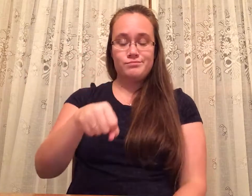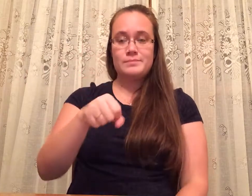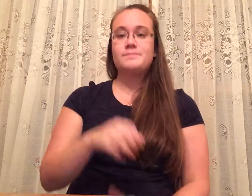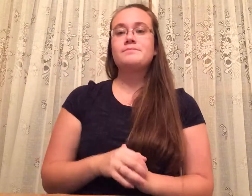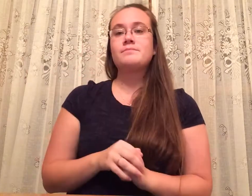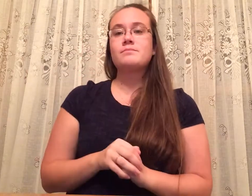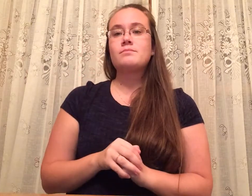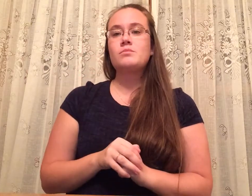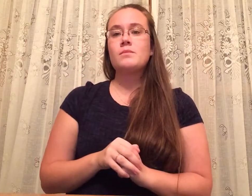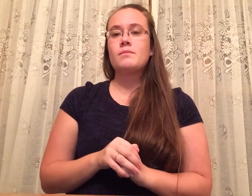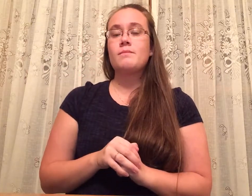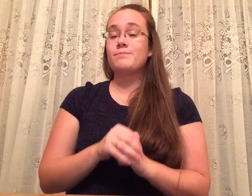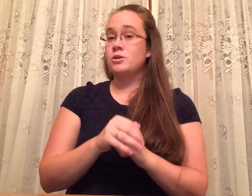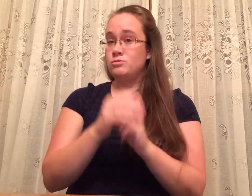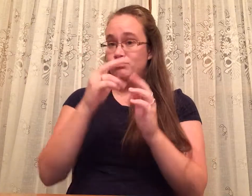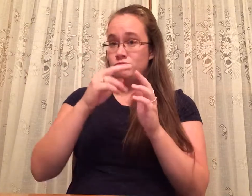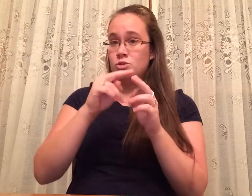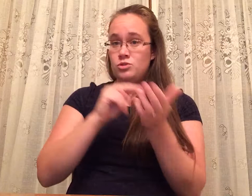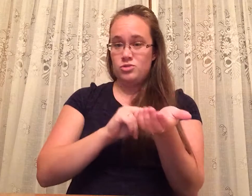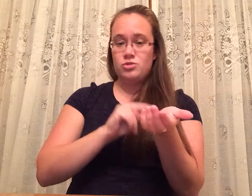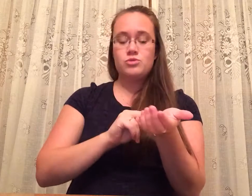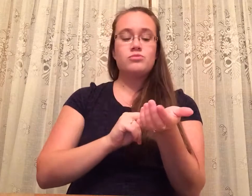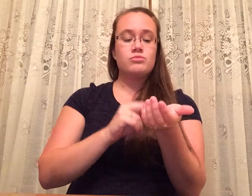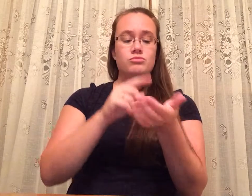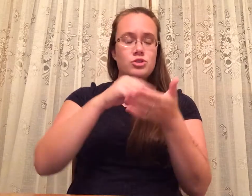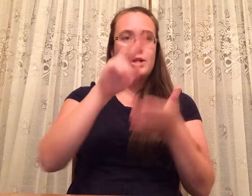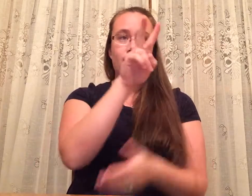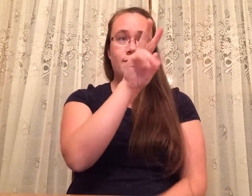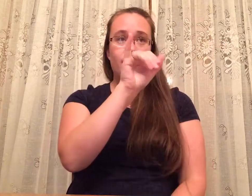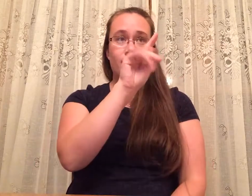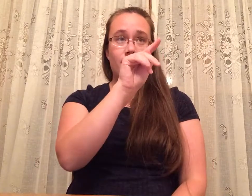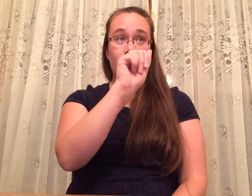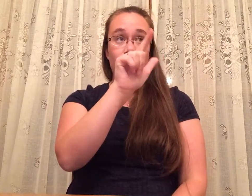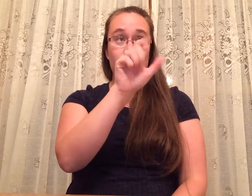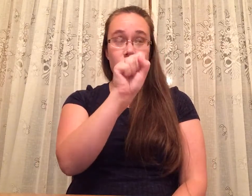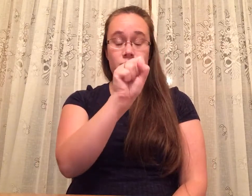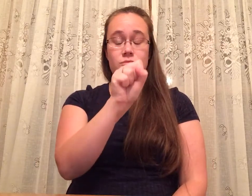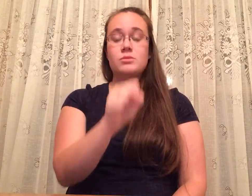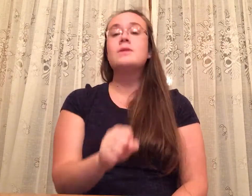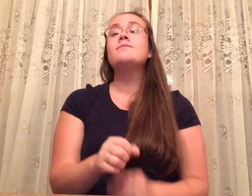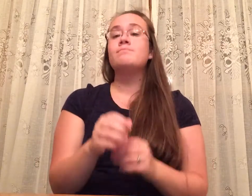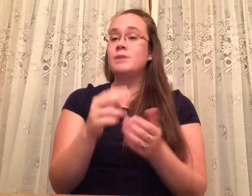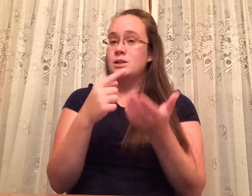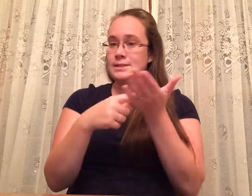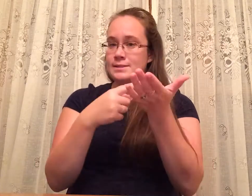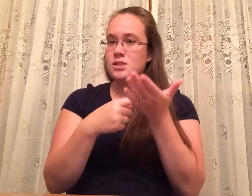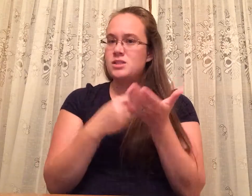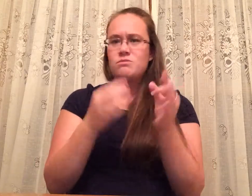pressure, pulse, and respiration, then go over some important information, such as if you've taken aspirin lately,